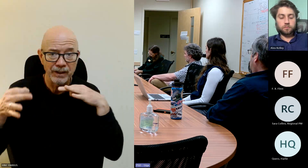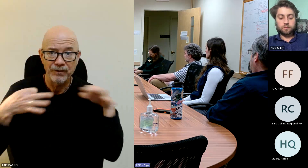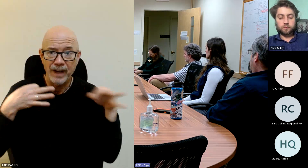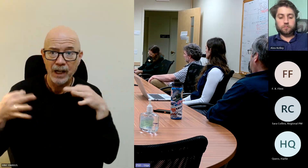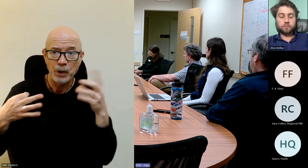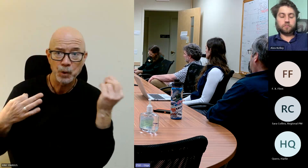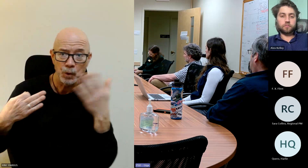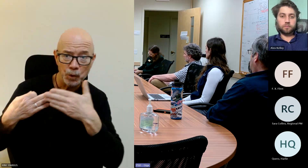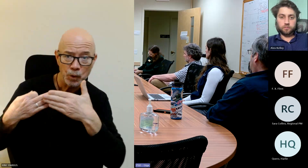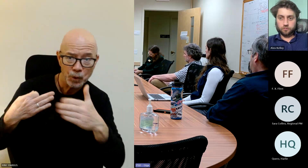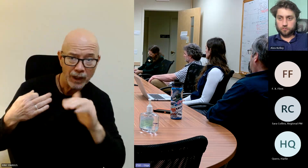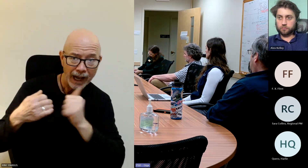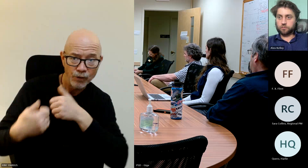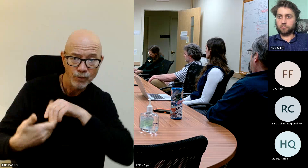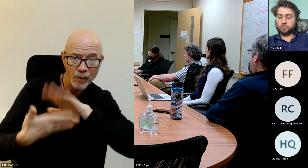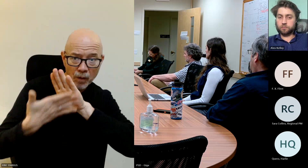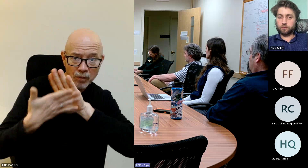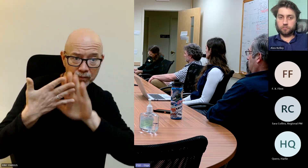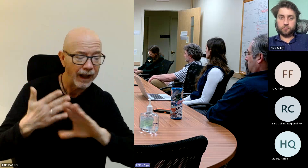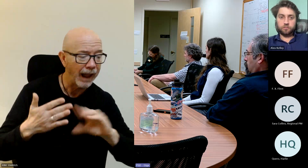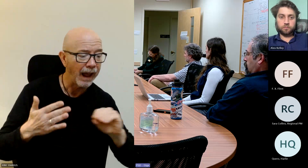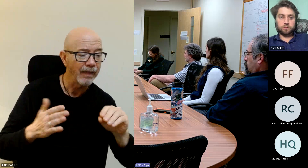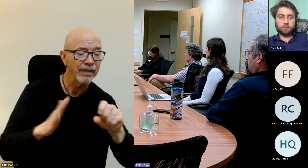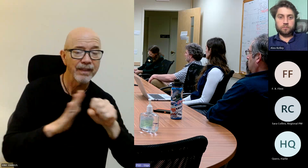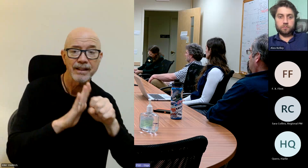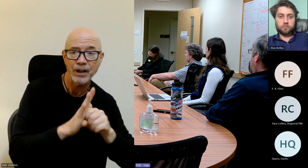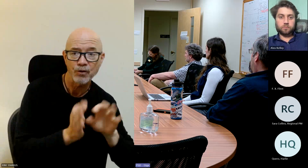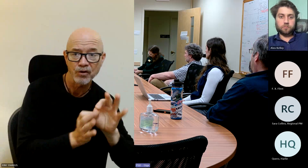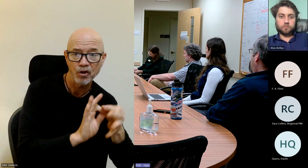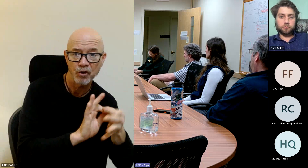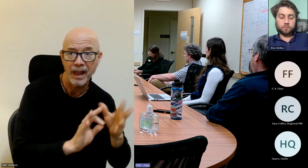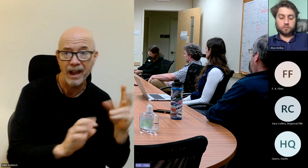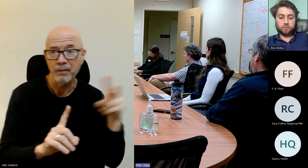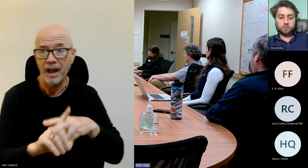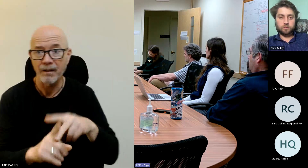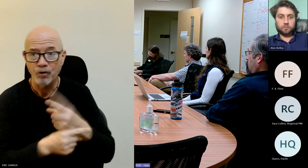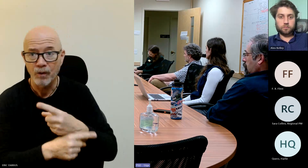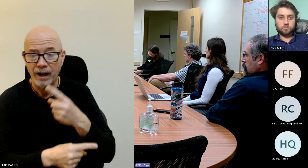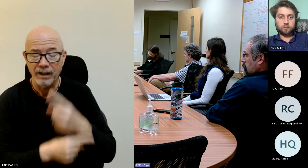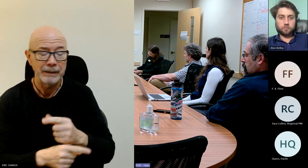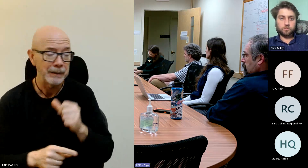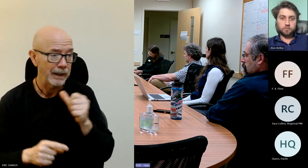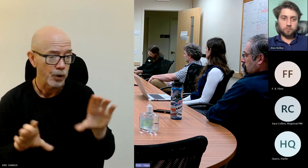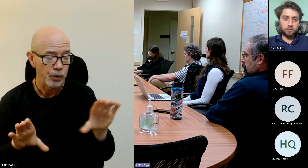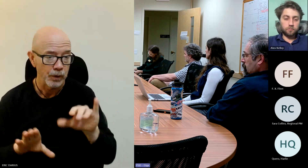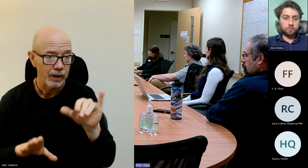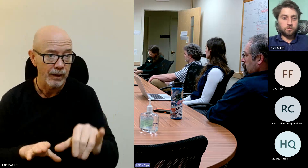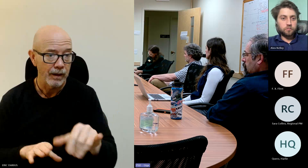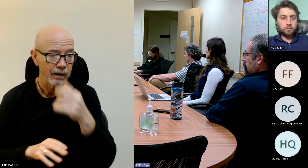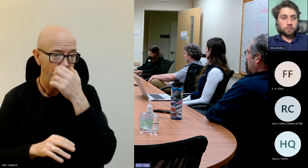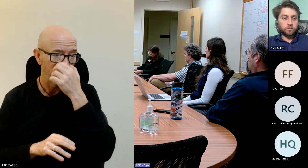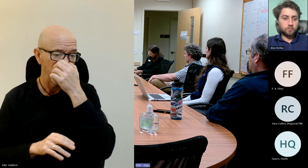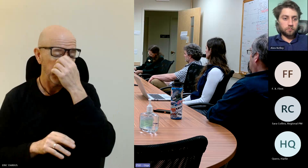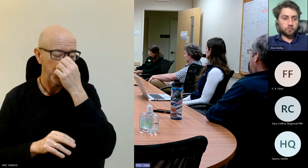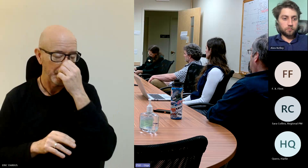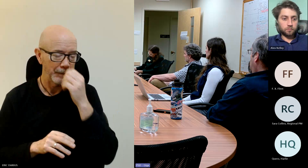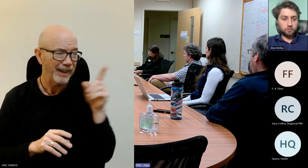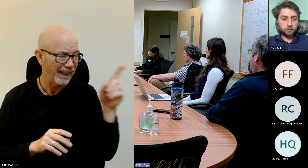how these statutes apply to it. Similarly, Alex spoke about the statewide